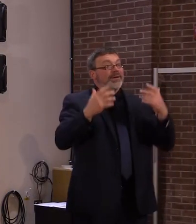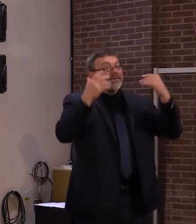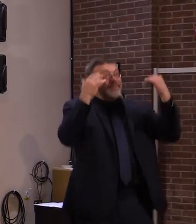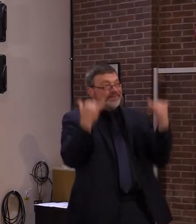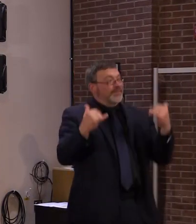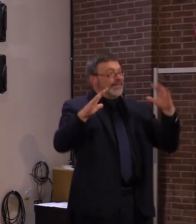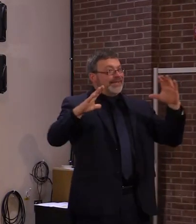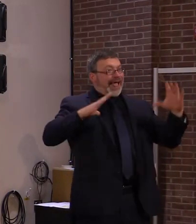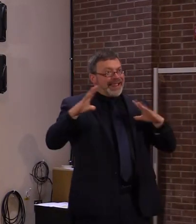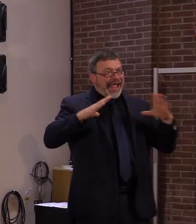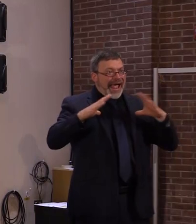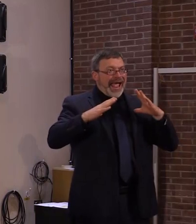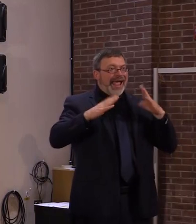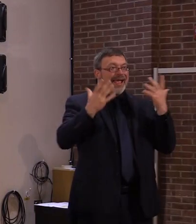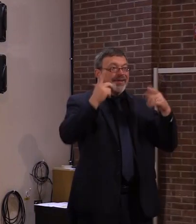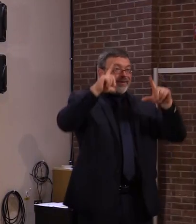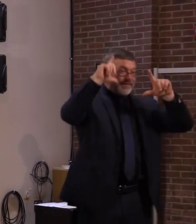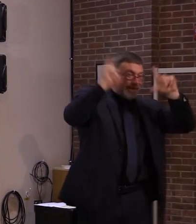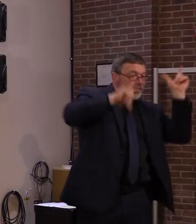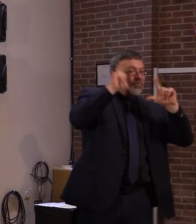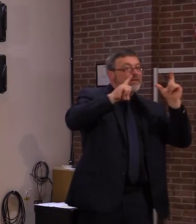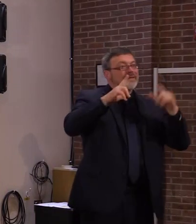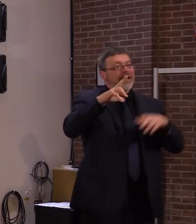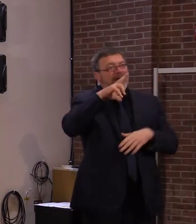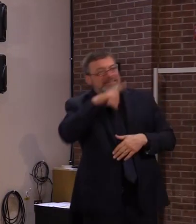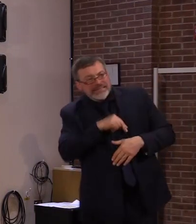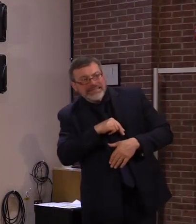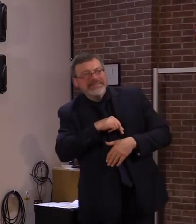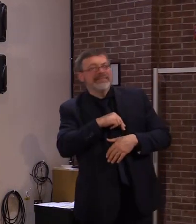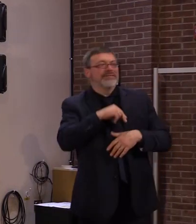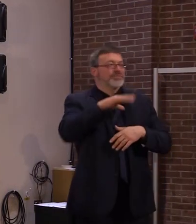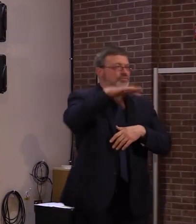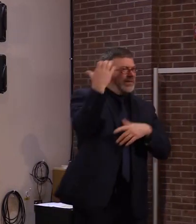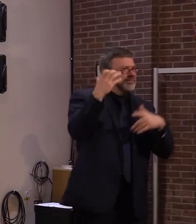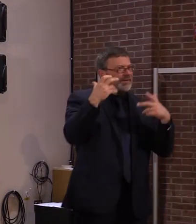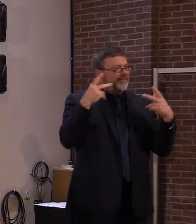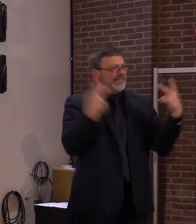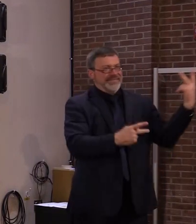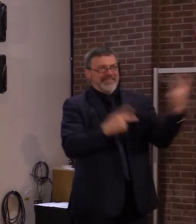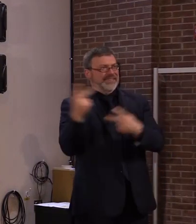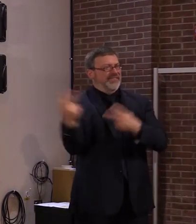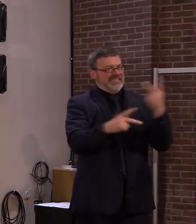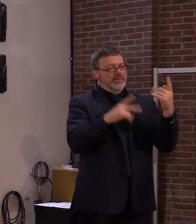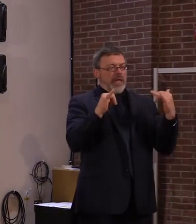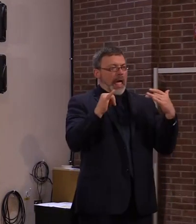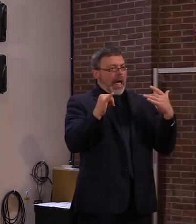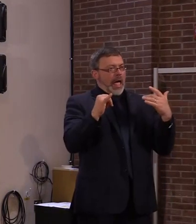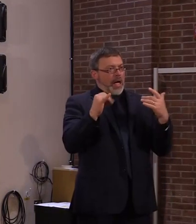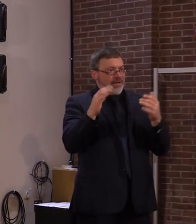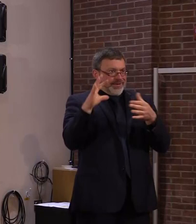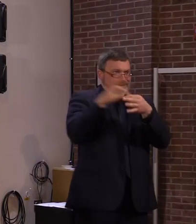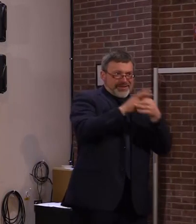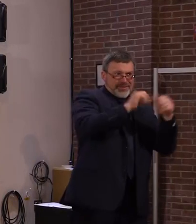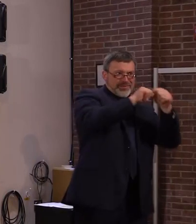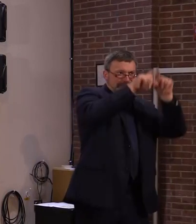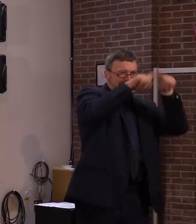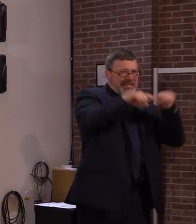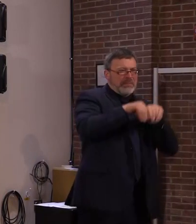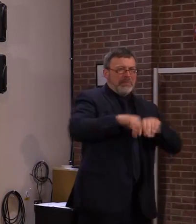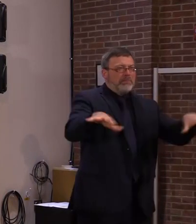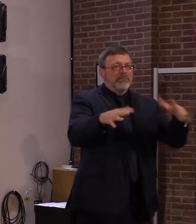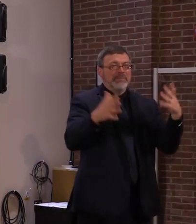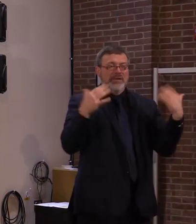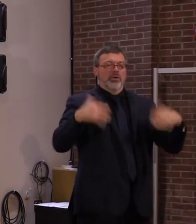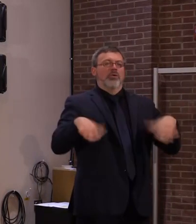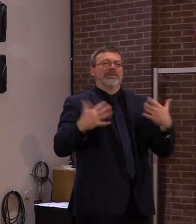things in person and gathering more, especially indoors as the weather cools down. And because we could,